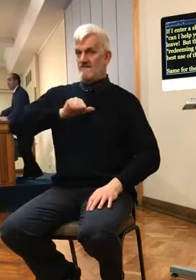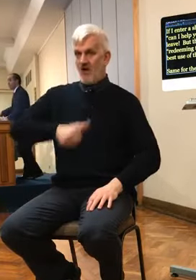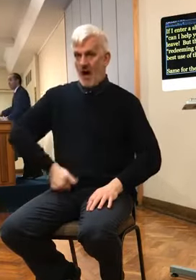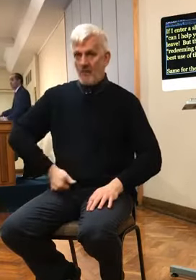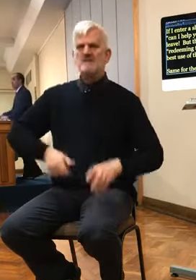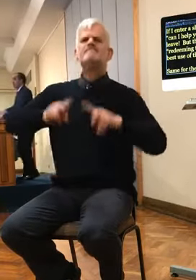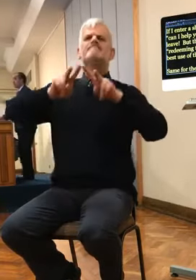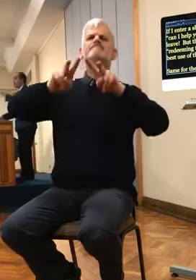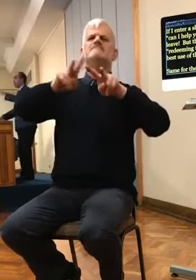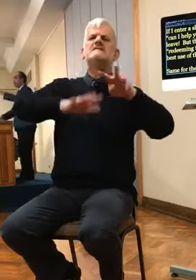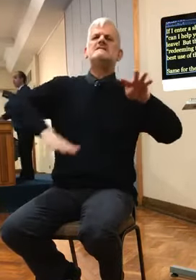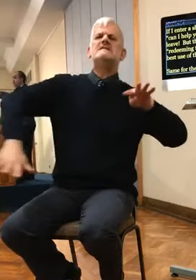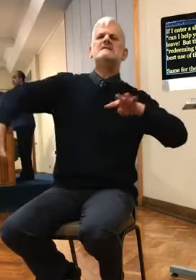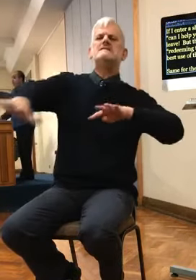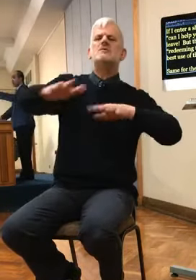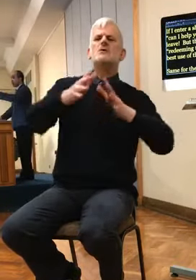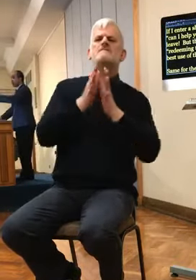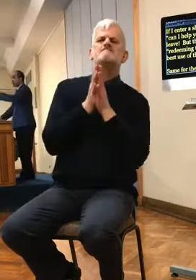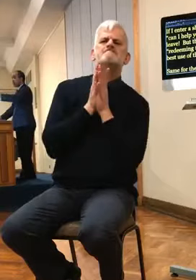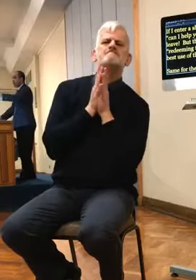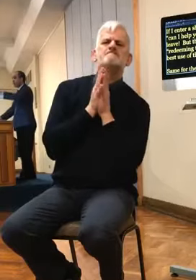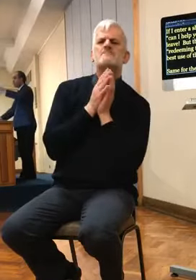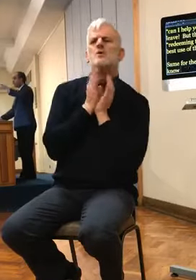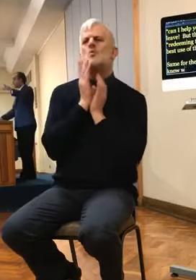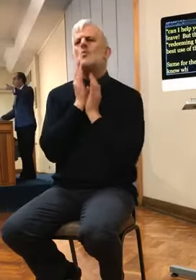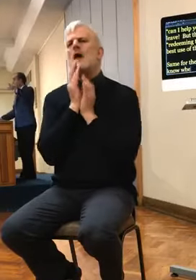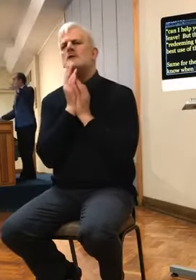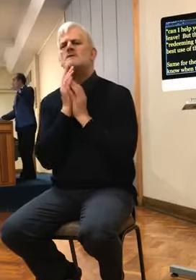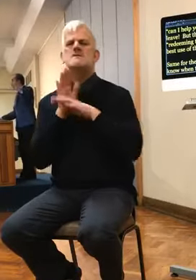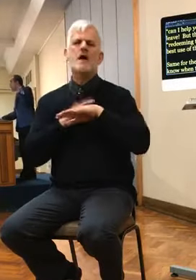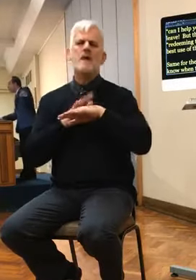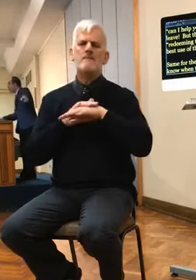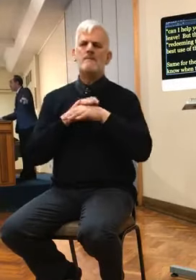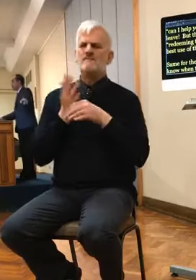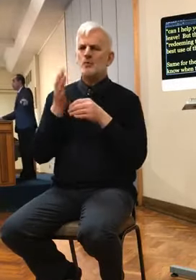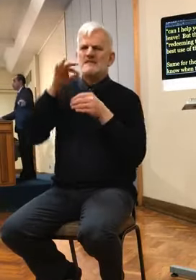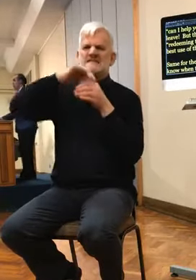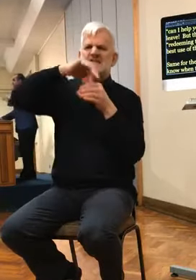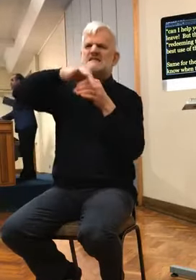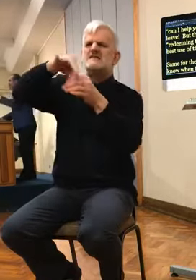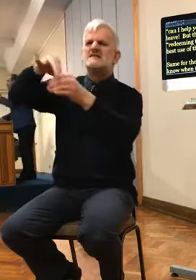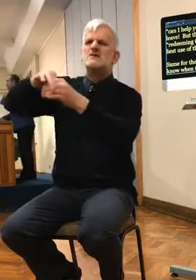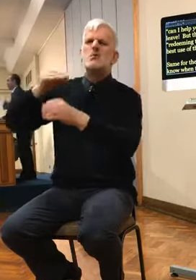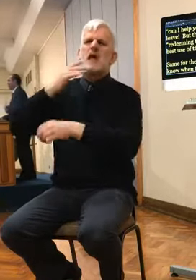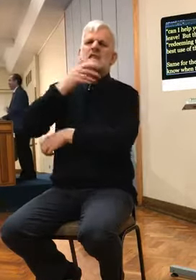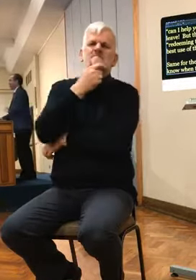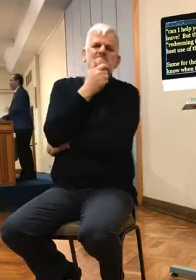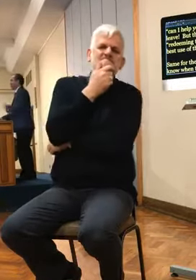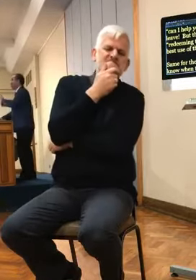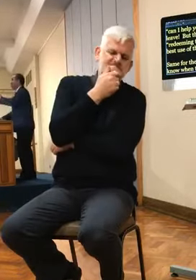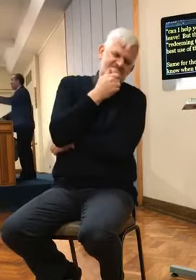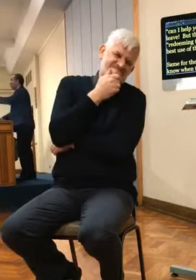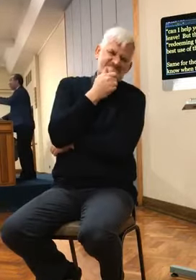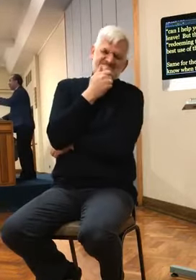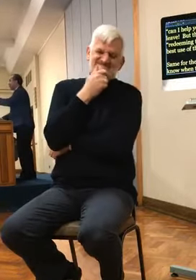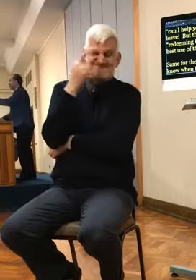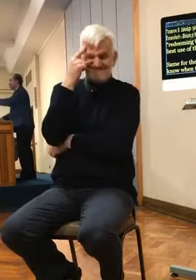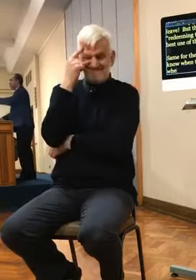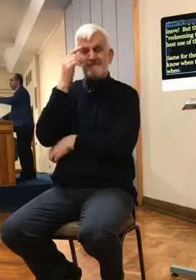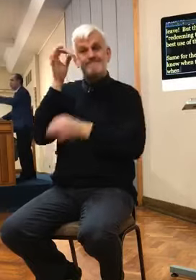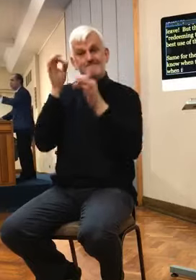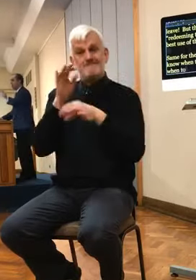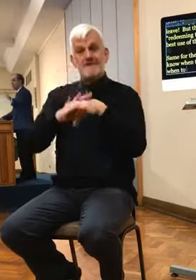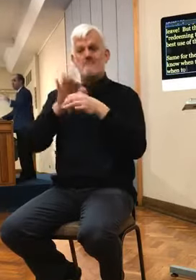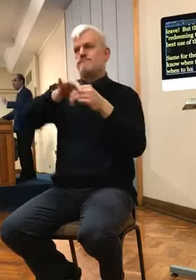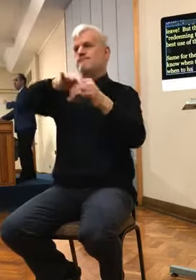seed. The farmer must know exactly when it's time for harvest. He's redeeming the time. So you can apply it